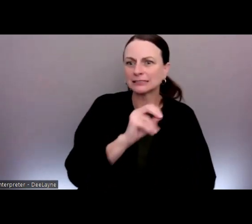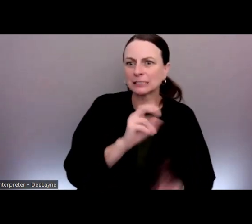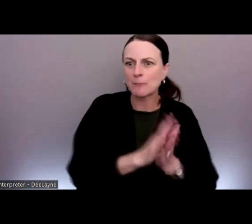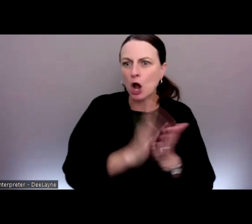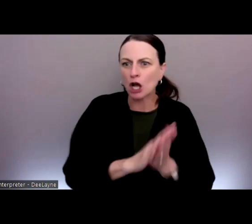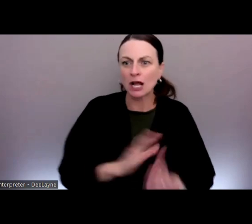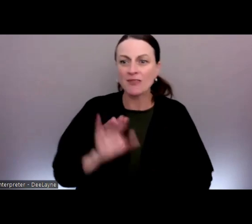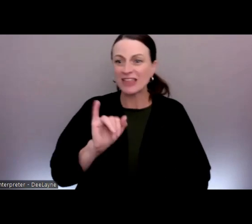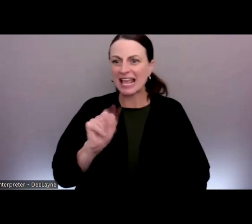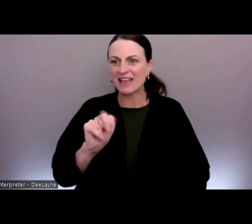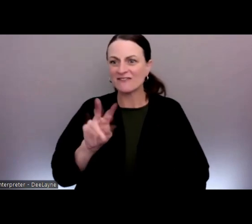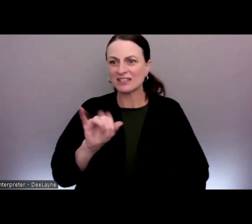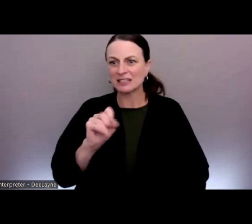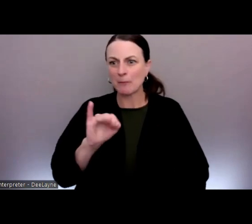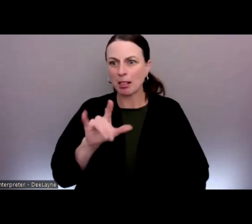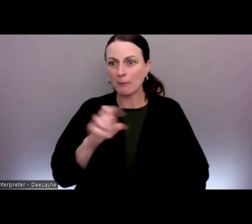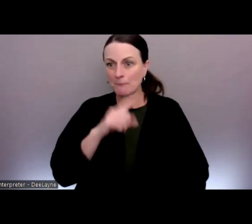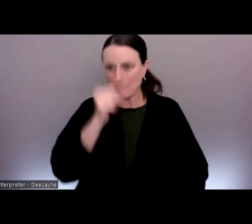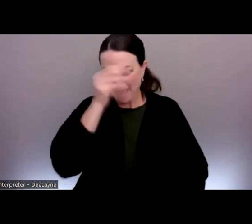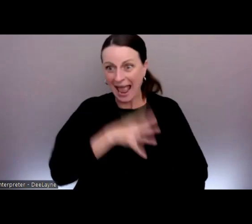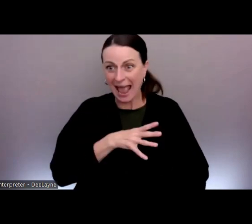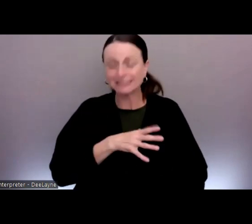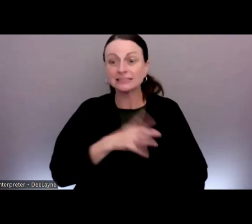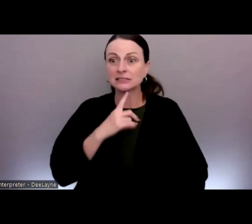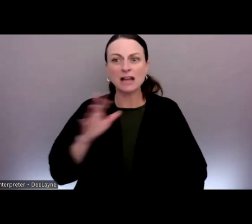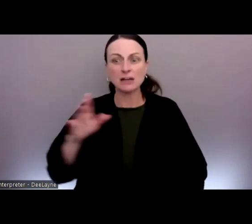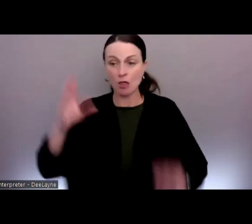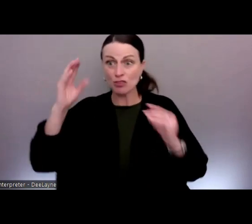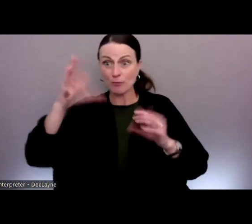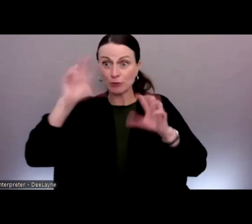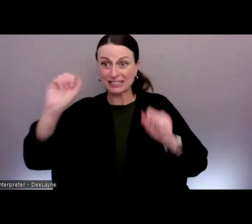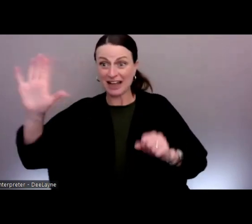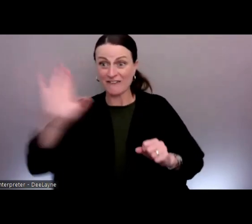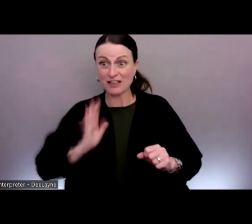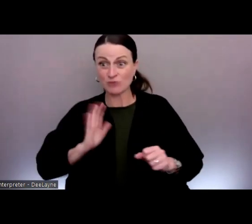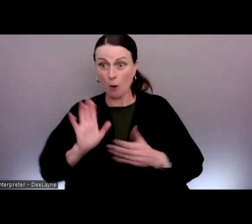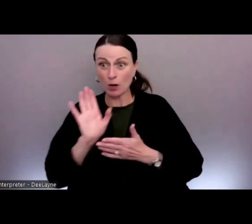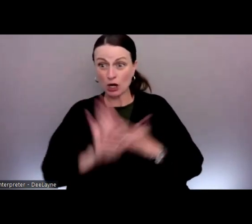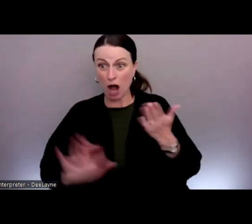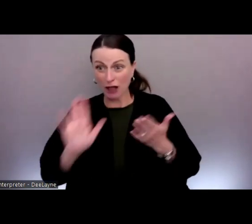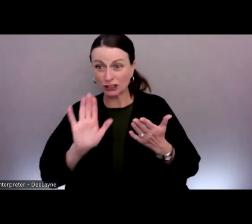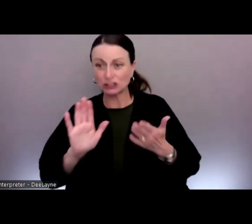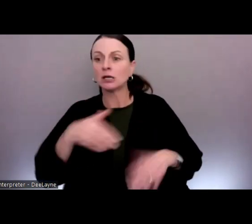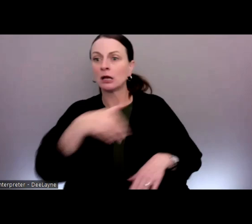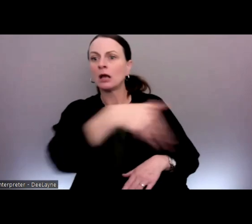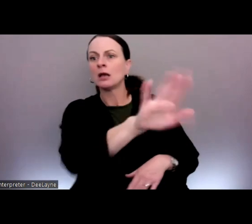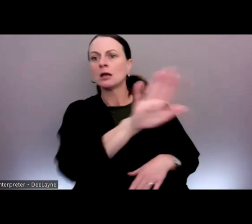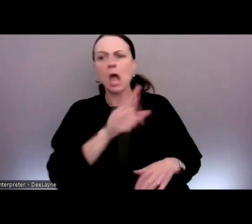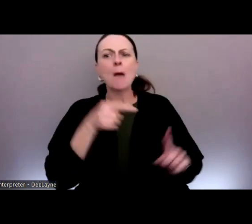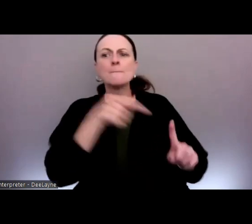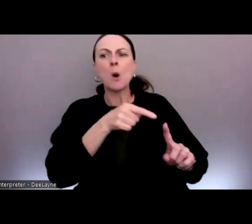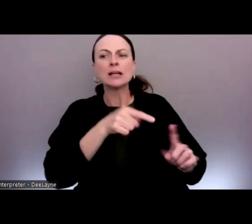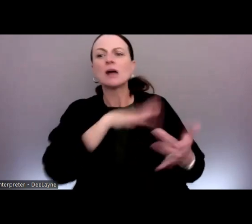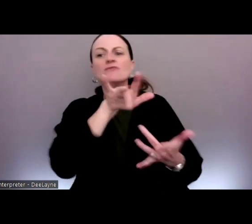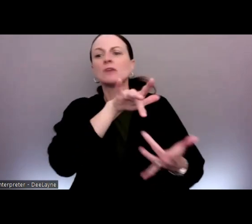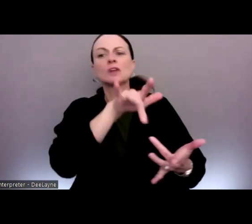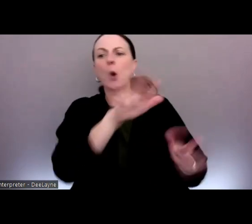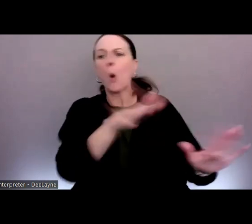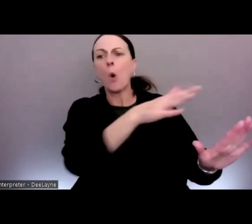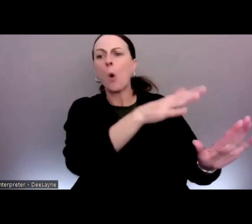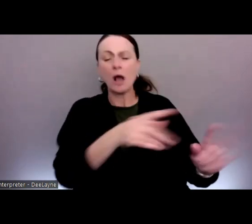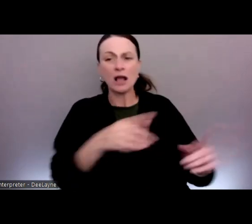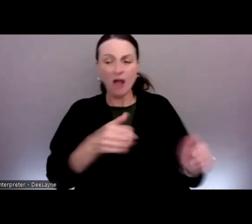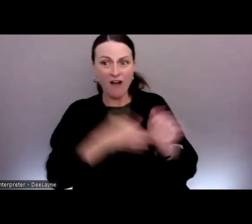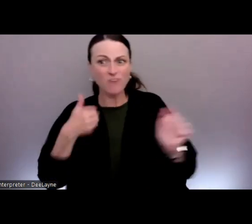his former college has sent him on a pointless mission to keep him away from the college from which, unbeknown to him, he's already